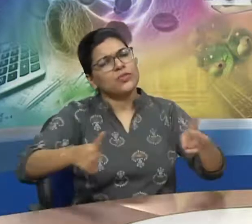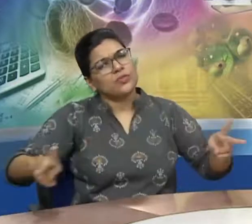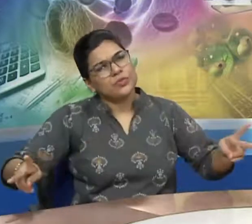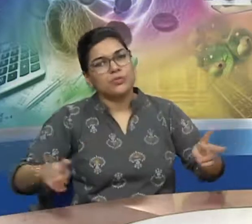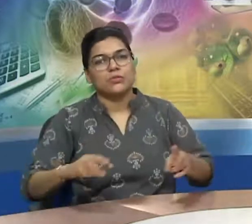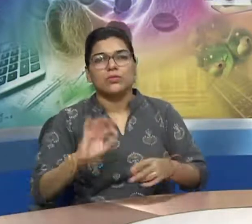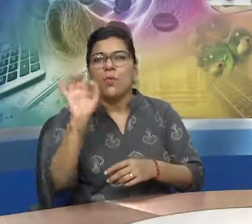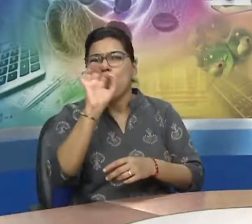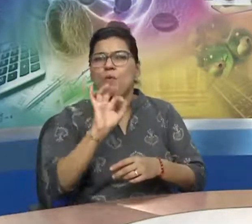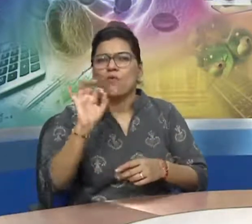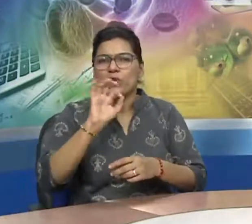Social.